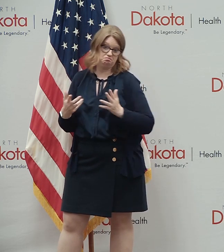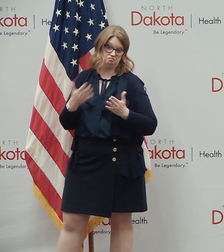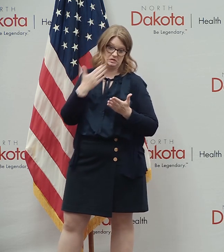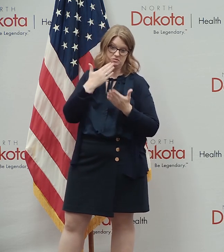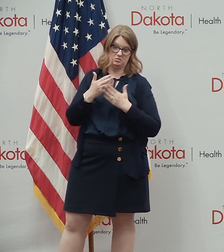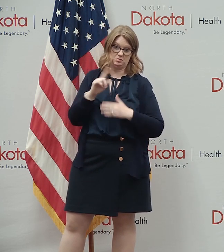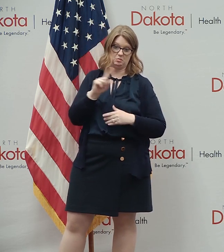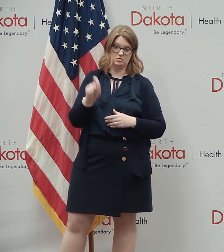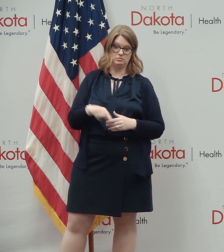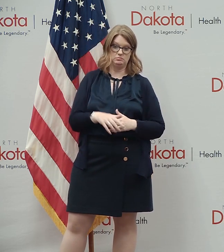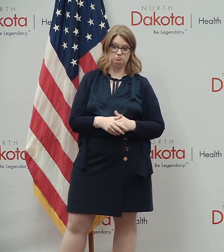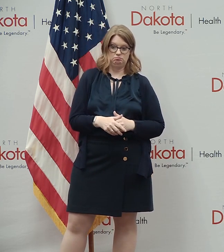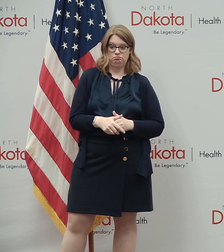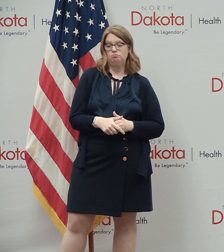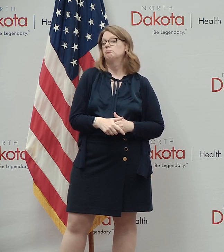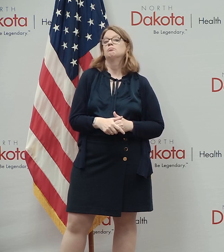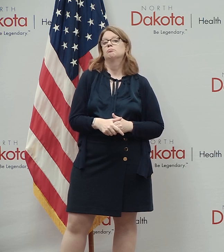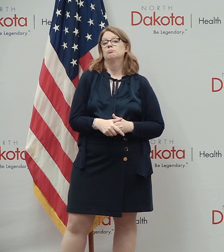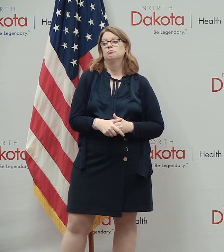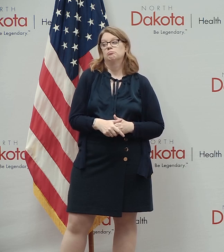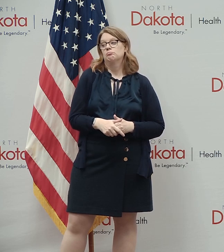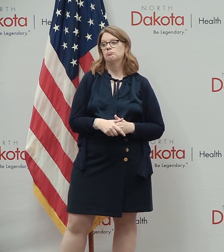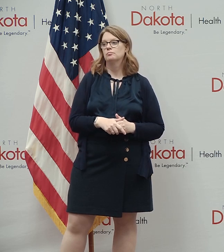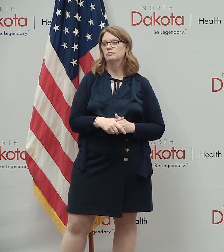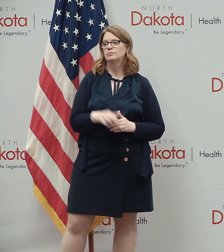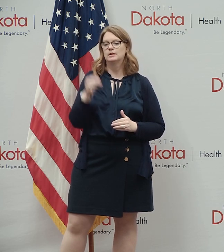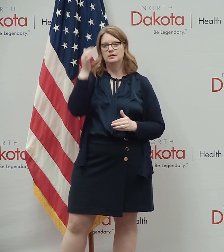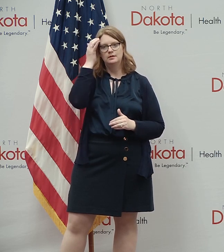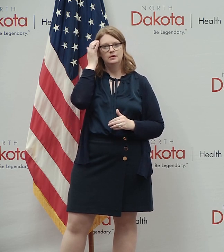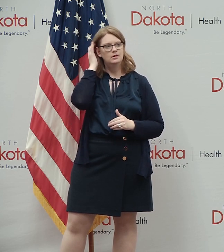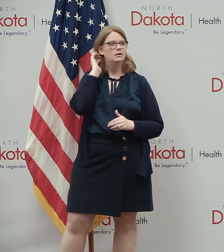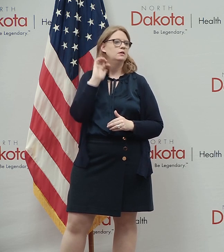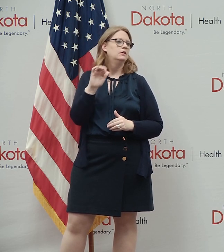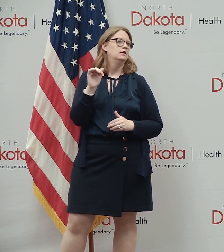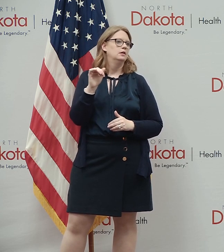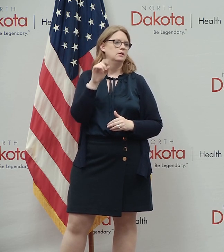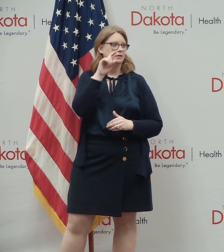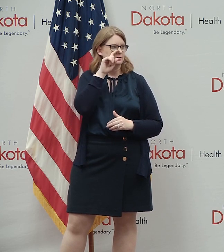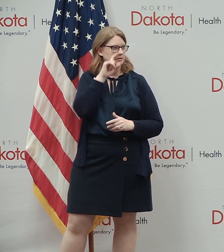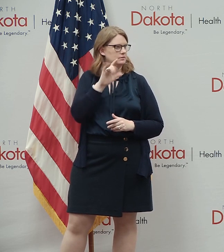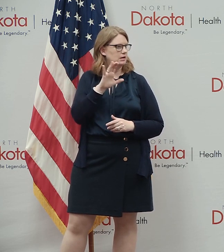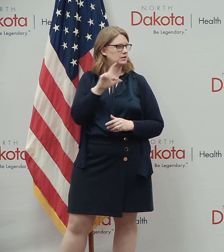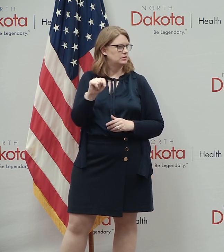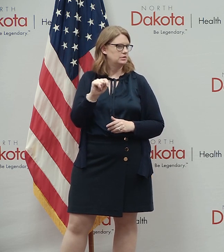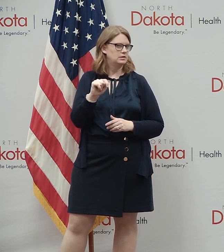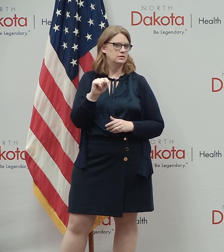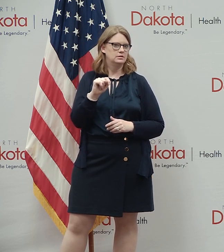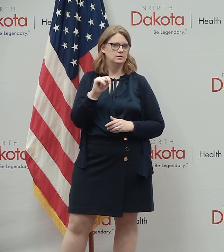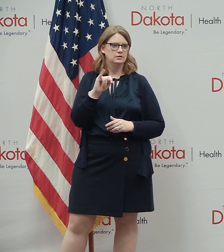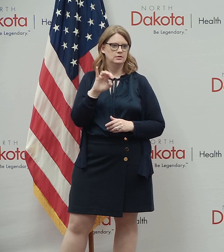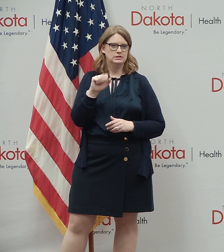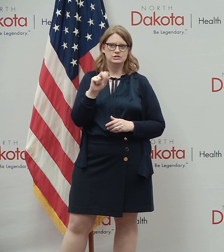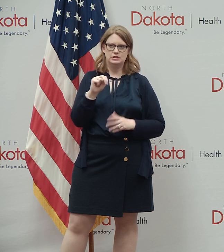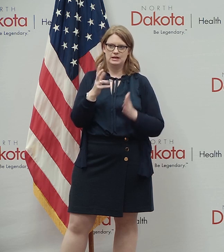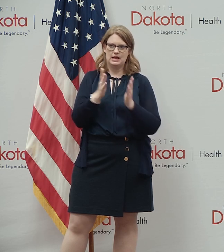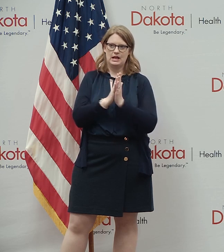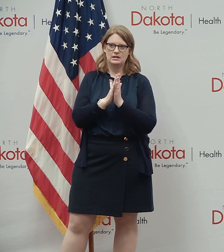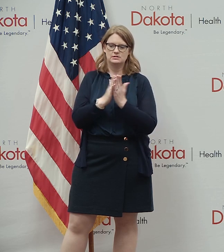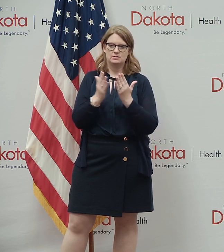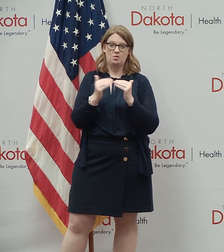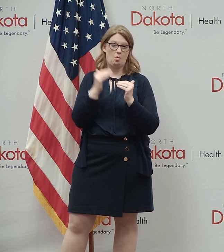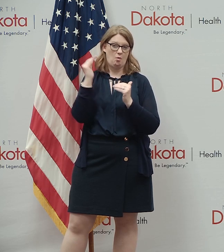for coming in with that. I would share on a question on contact tracing, this was one Gene asked, but of the